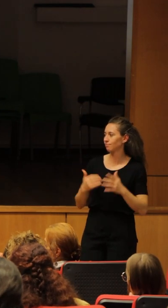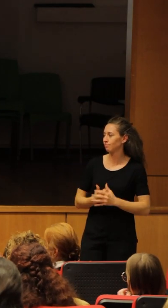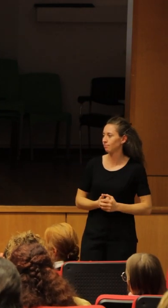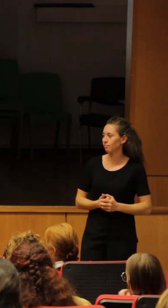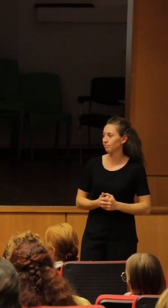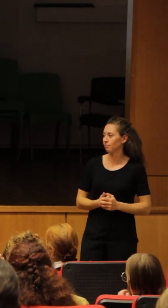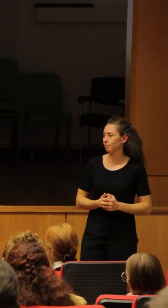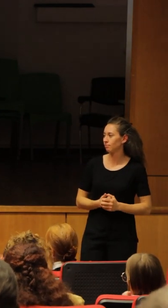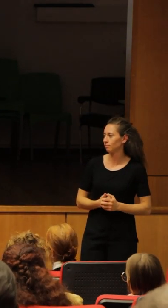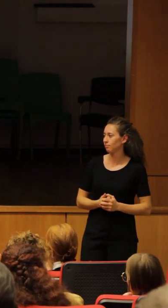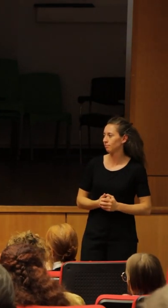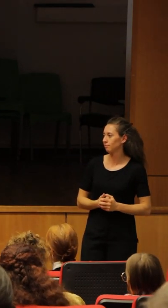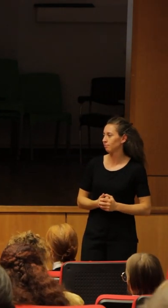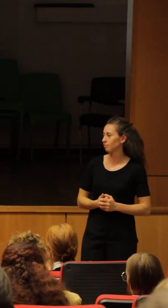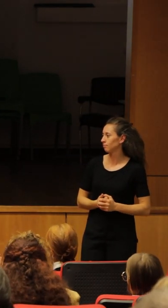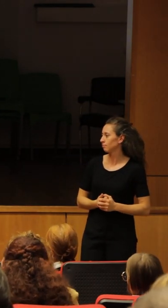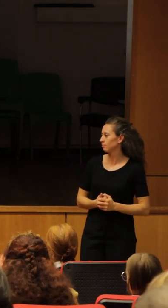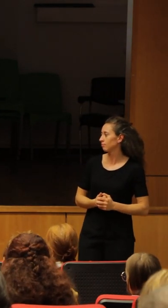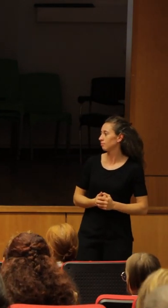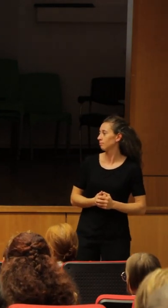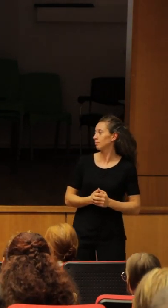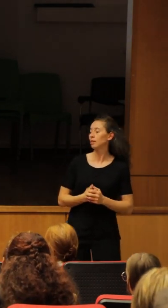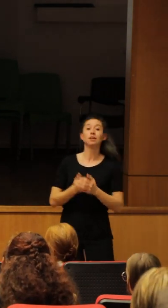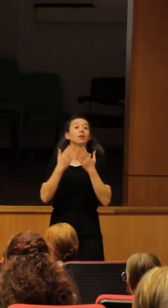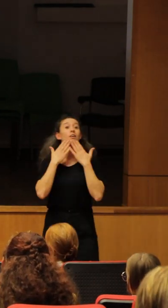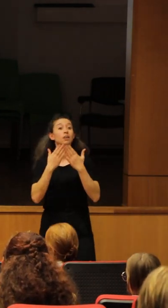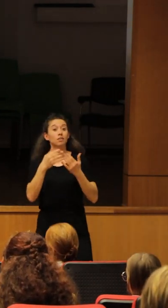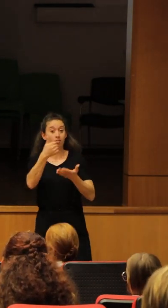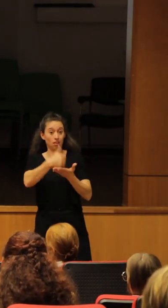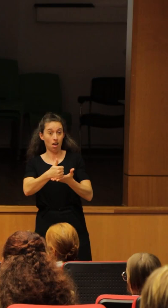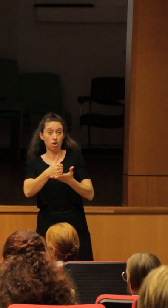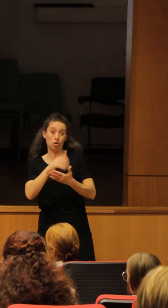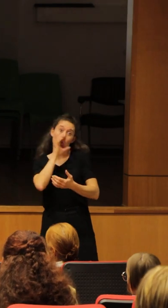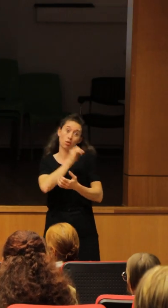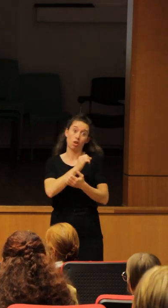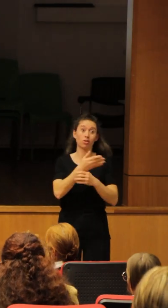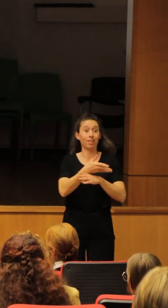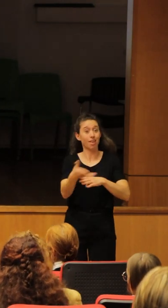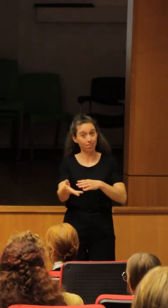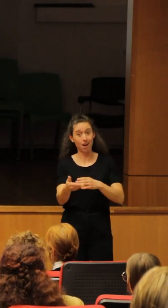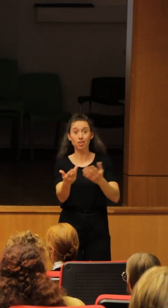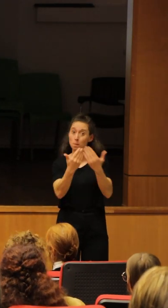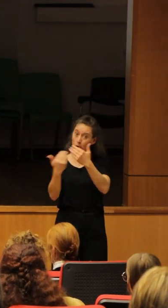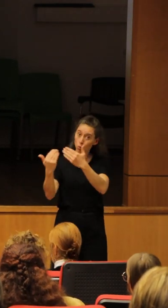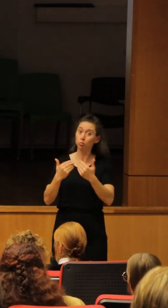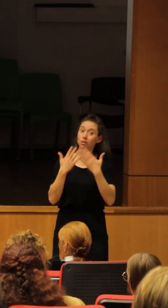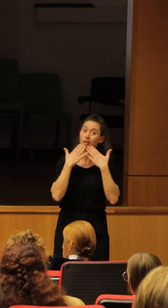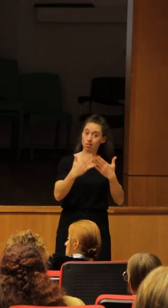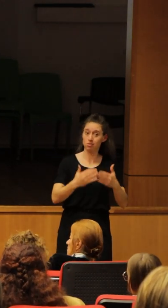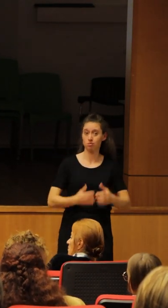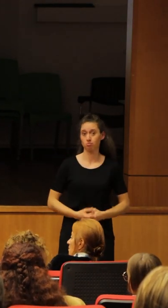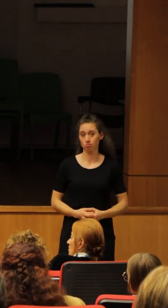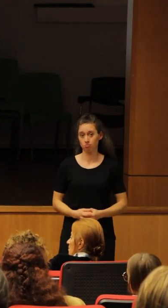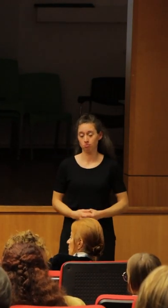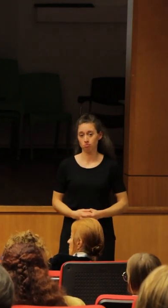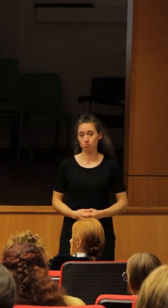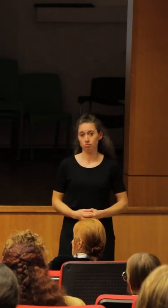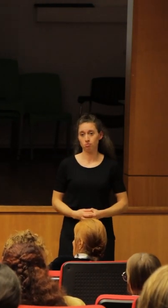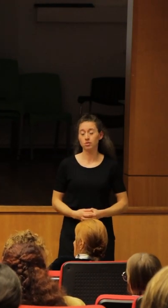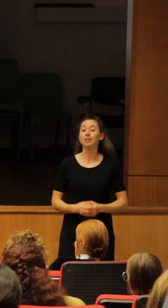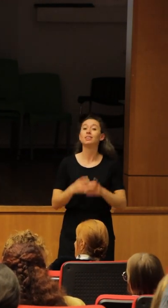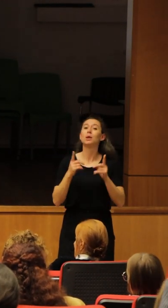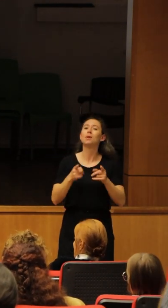Thank you for staying up that late. Gracias por quedarse hasta tan tarde y hacer preguntas. And helping me to taste, right?